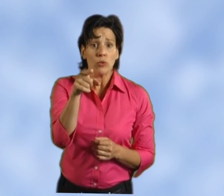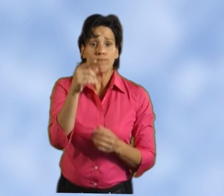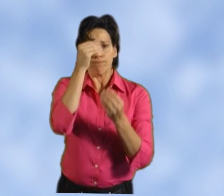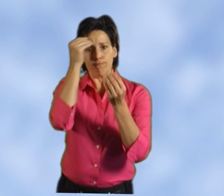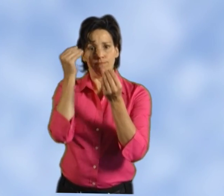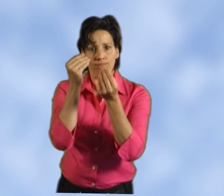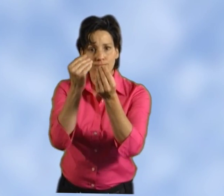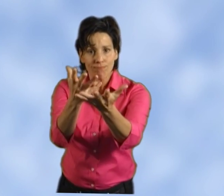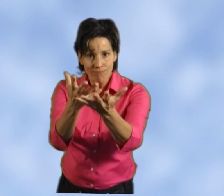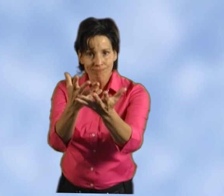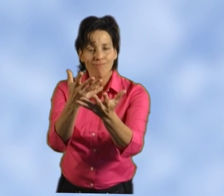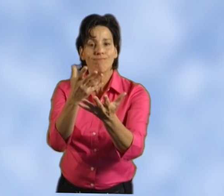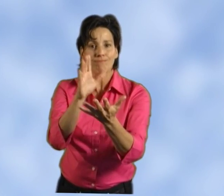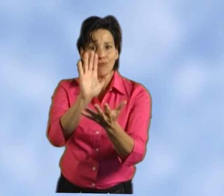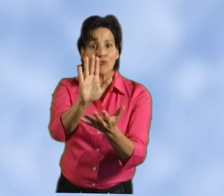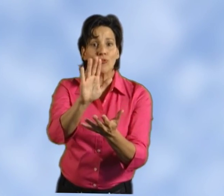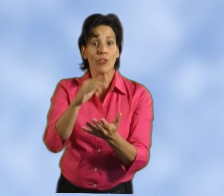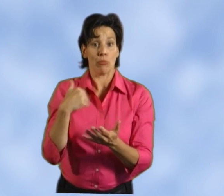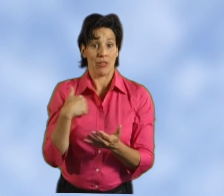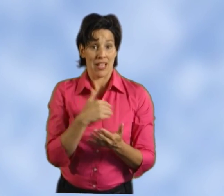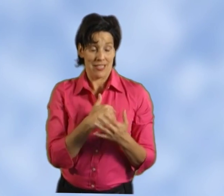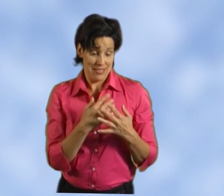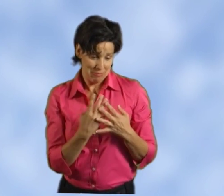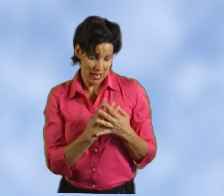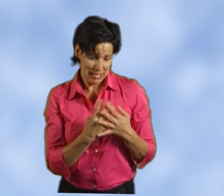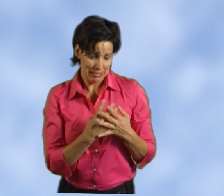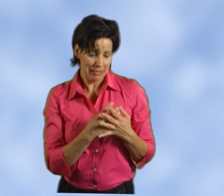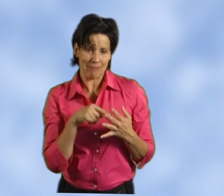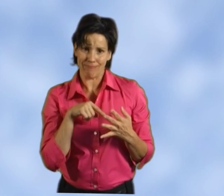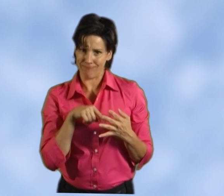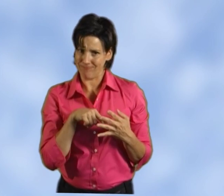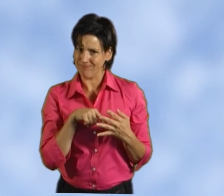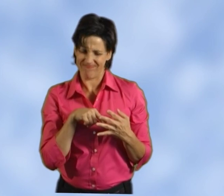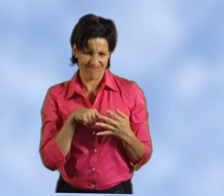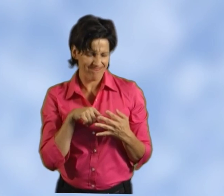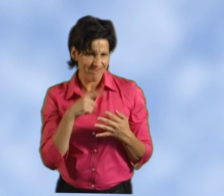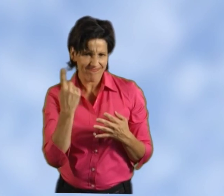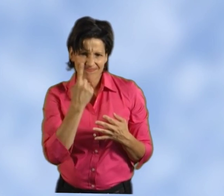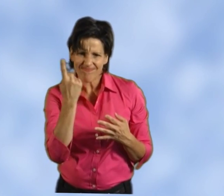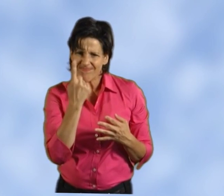If you are told by your doctor that your breast cancer screening is suspicious,